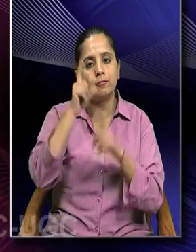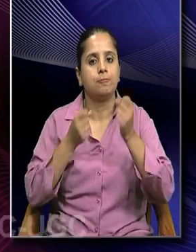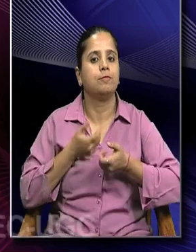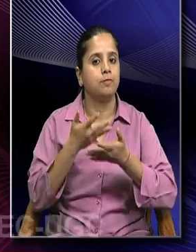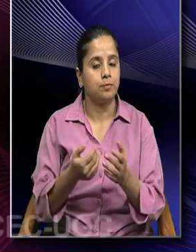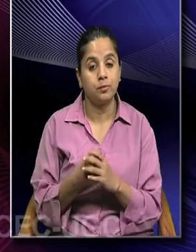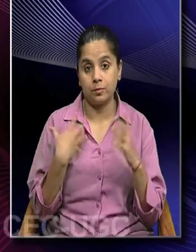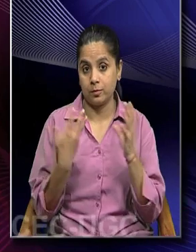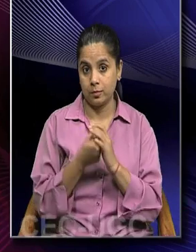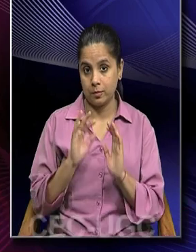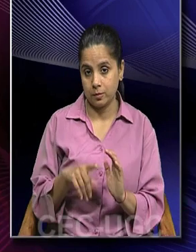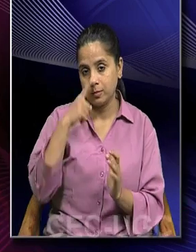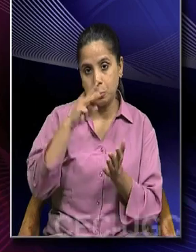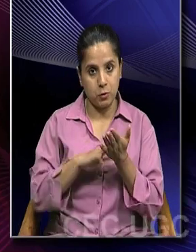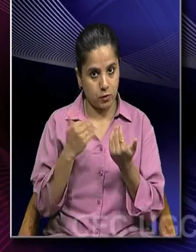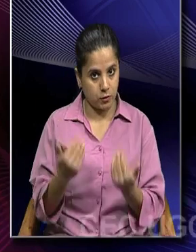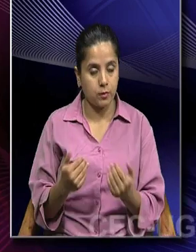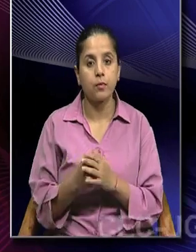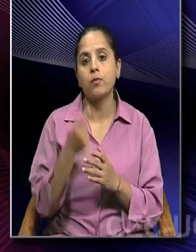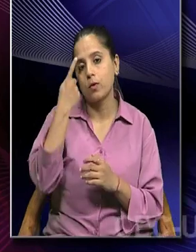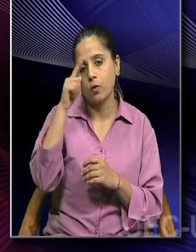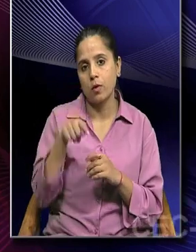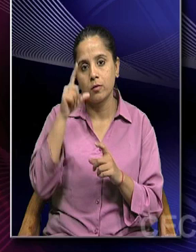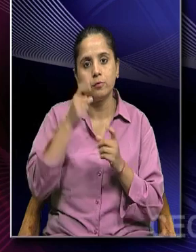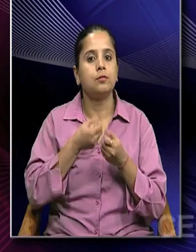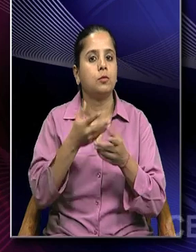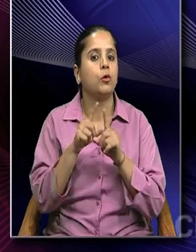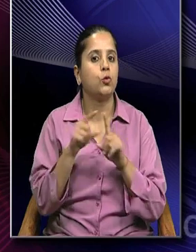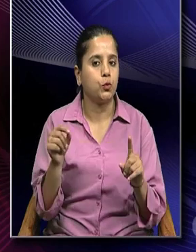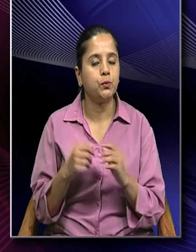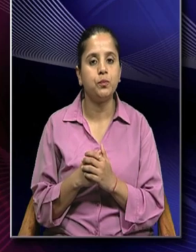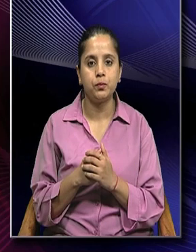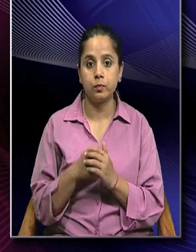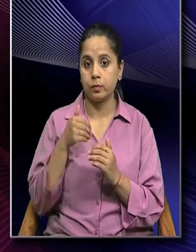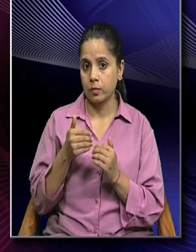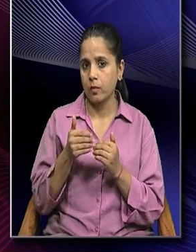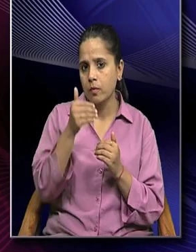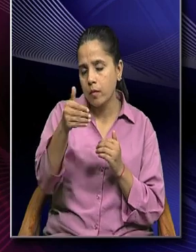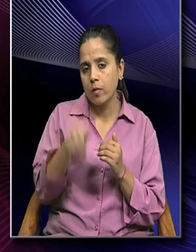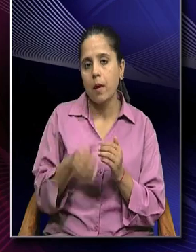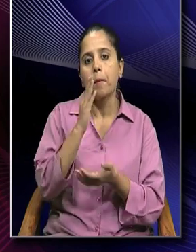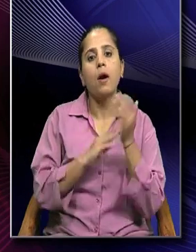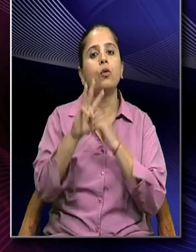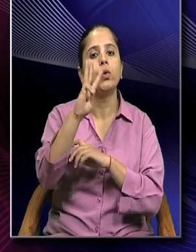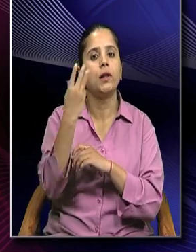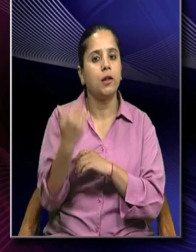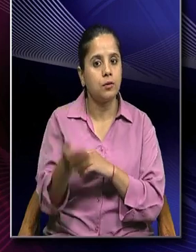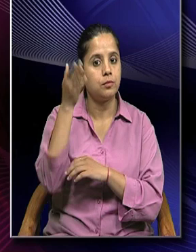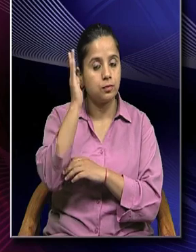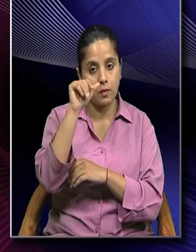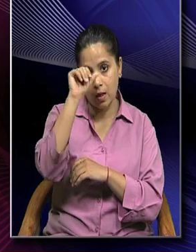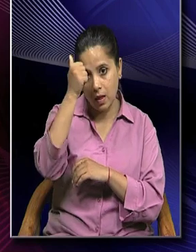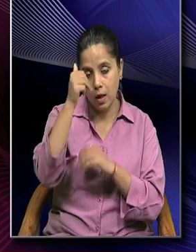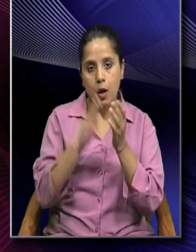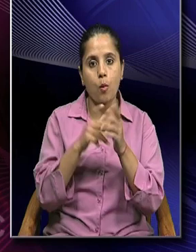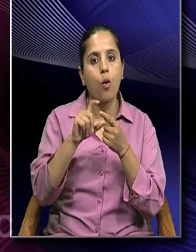expression. We have with us Ms. Manisha for symbolic expression, and this is going to be part 3 of our lectures on Indian model